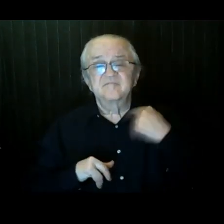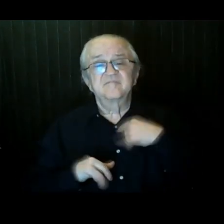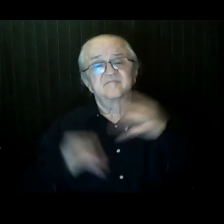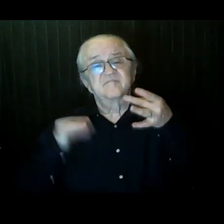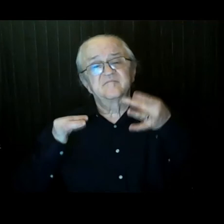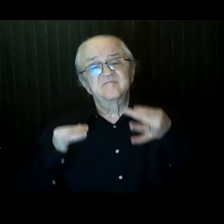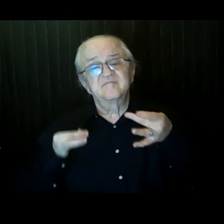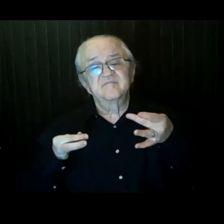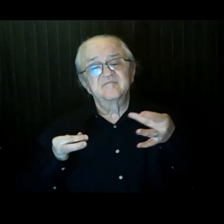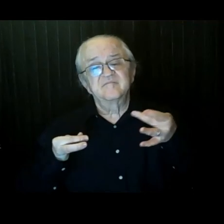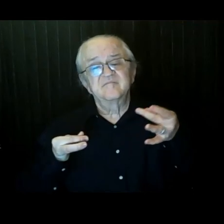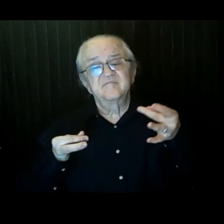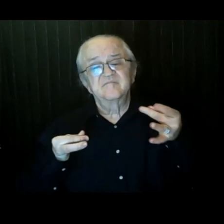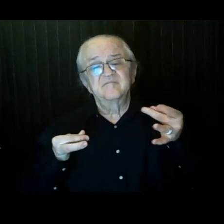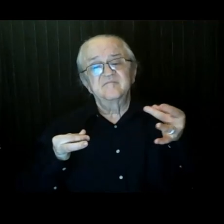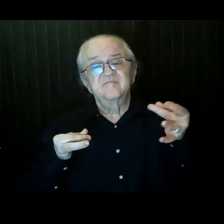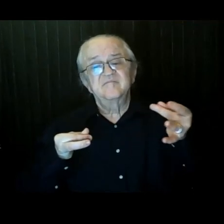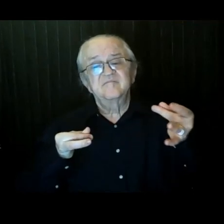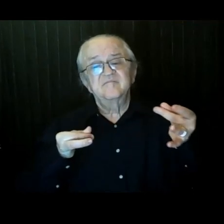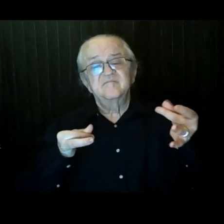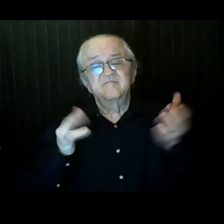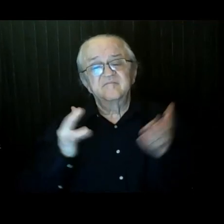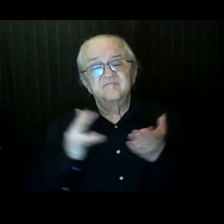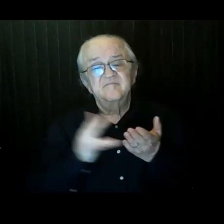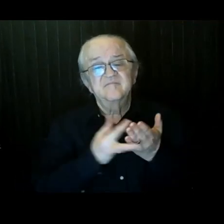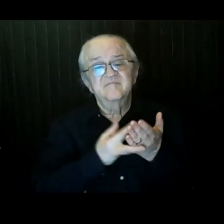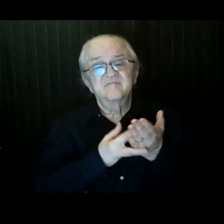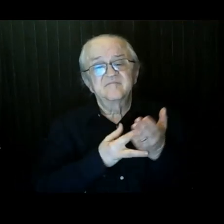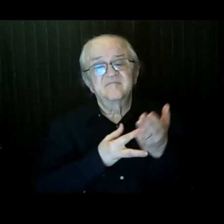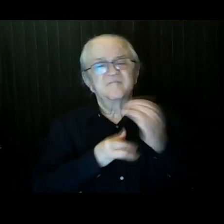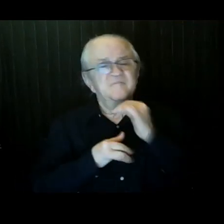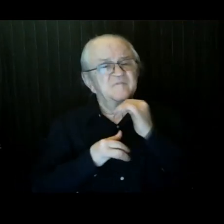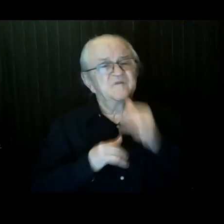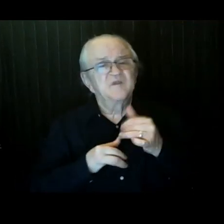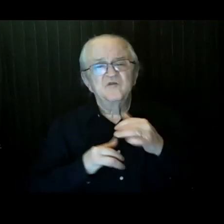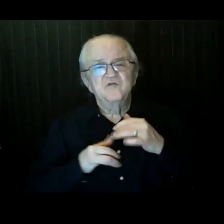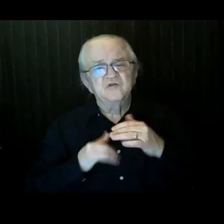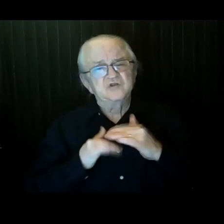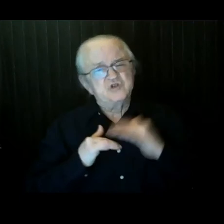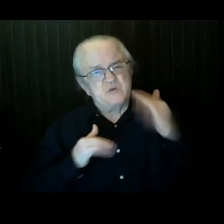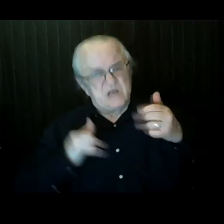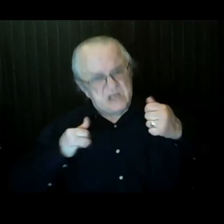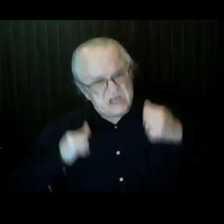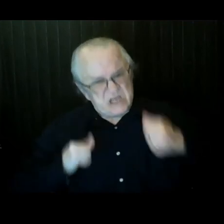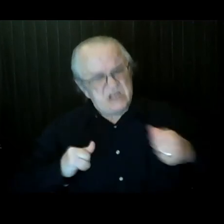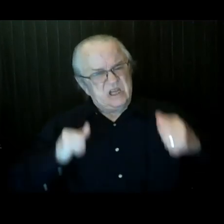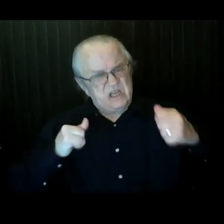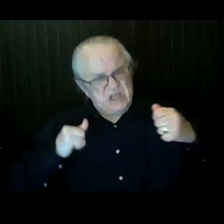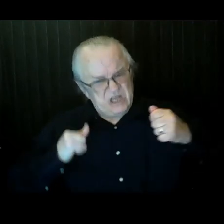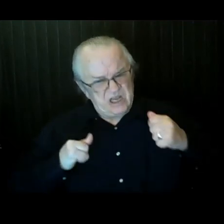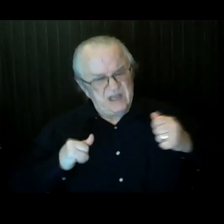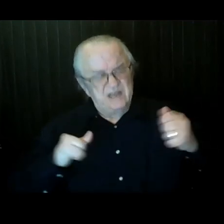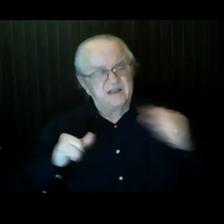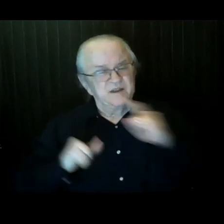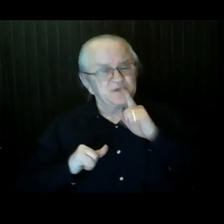and sliding down. Try not to try too hard. It's just a lovely